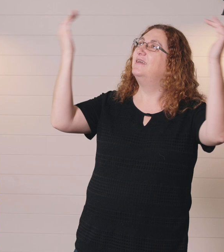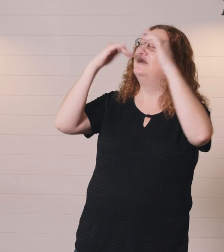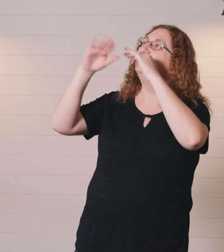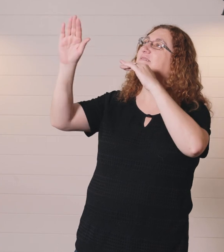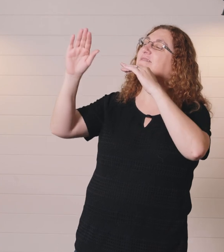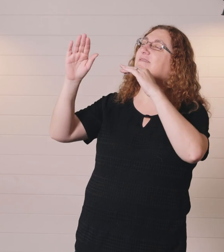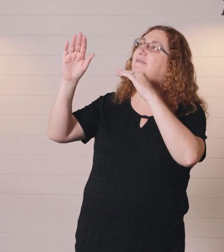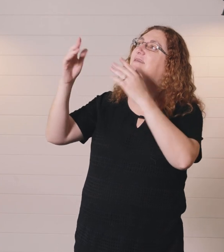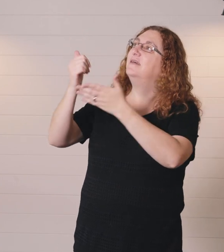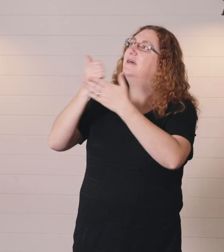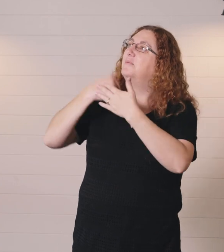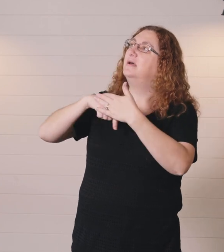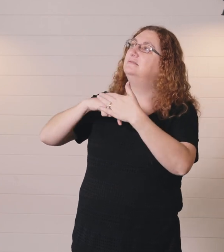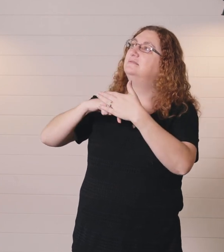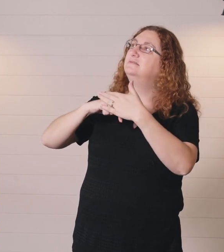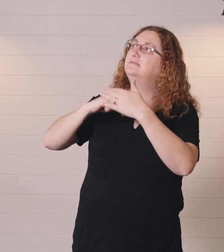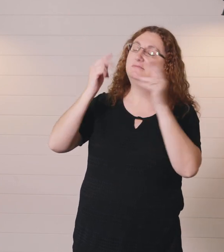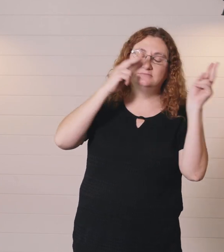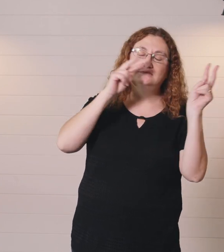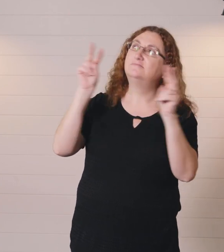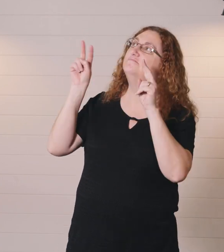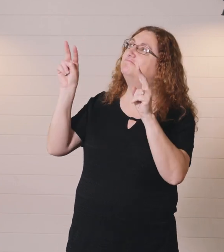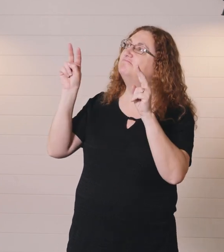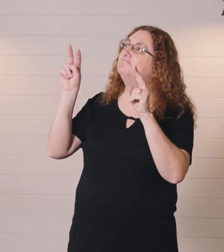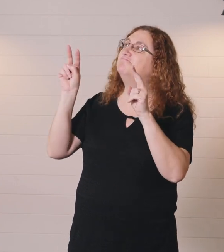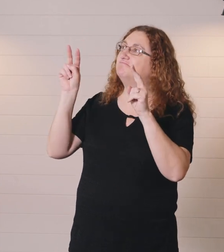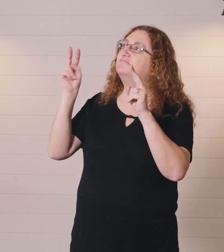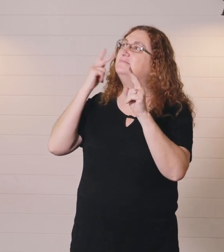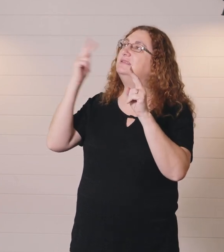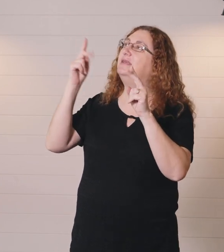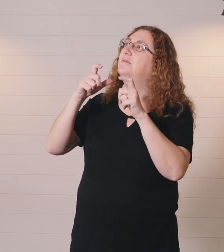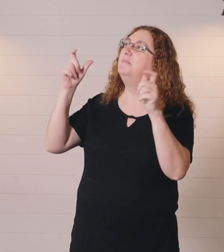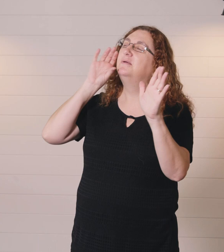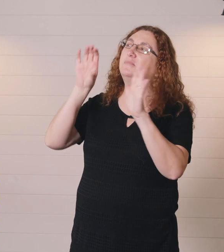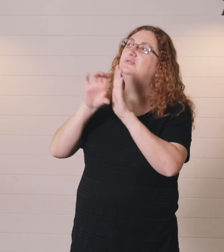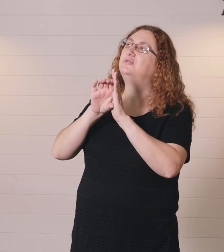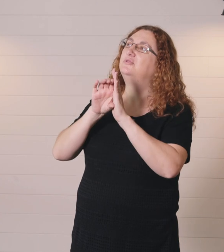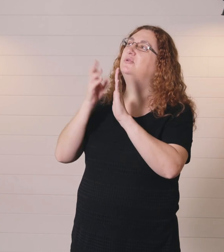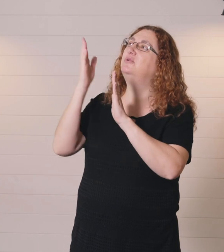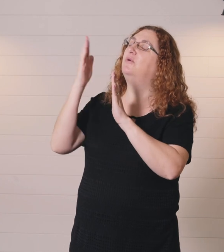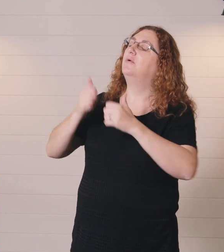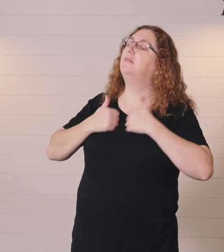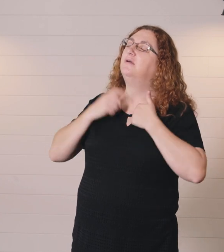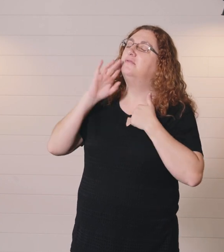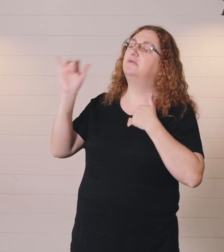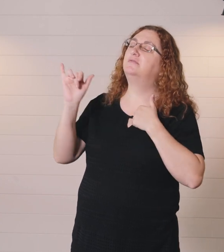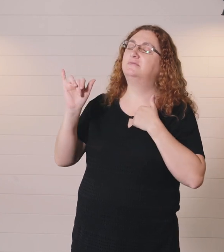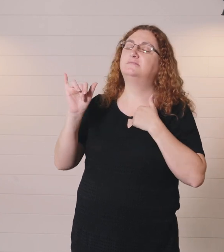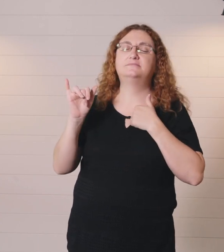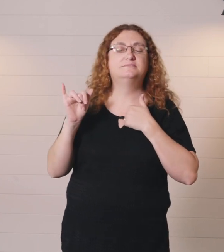our eyes to the bigger picture of what you are on about in our world. Oh God, would you give us the grace for these